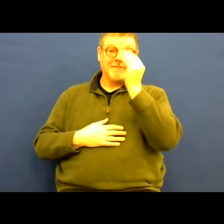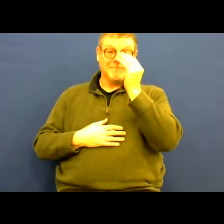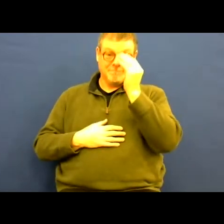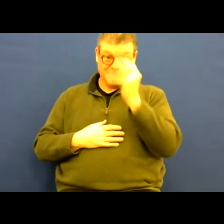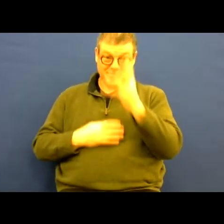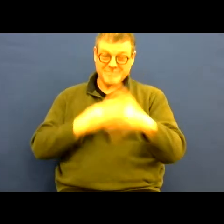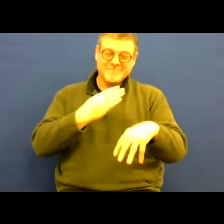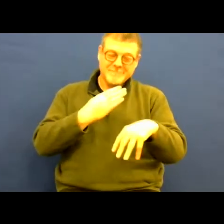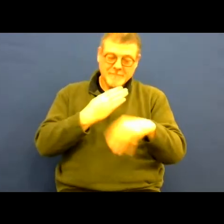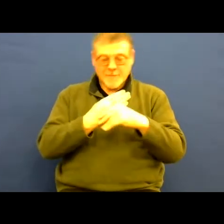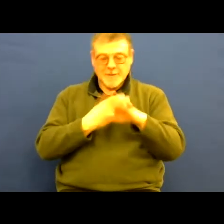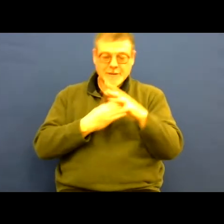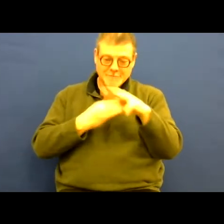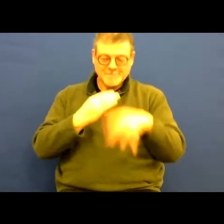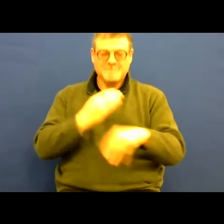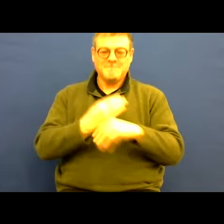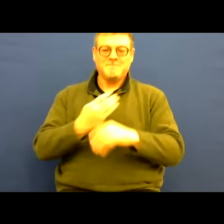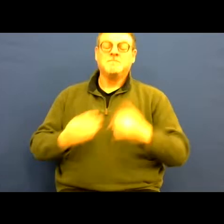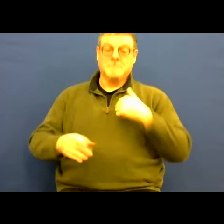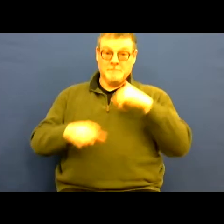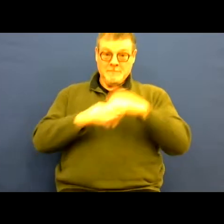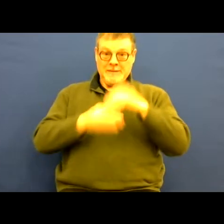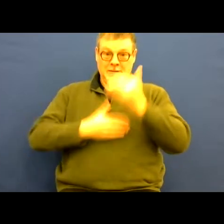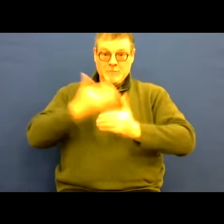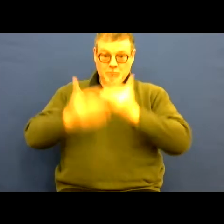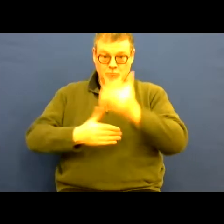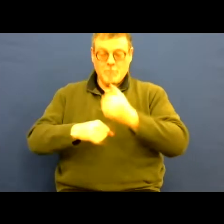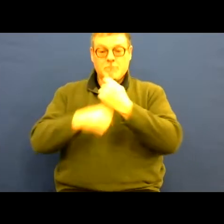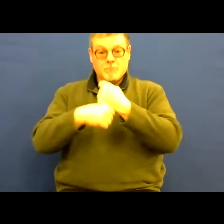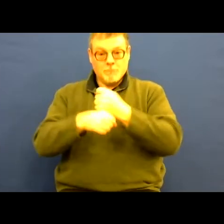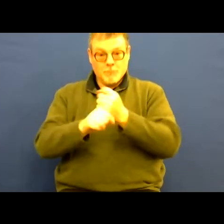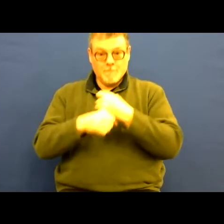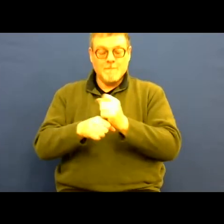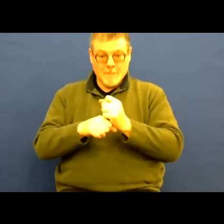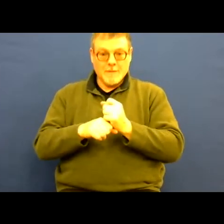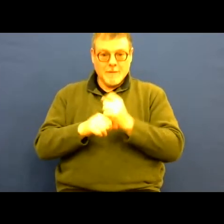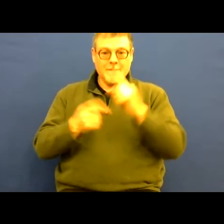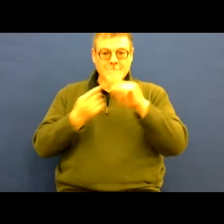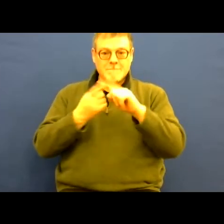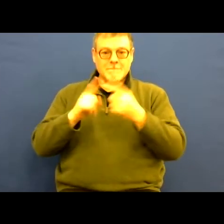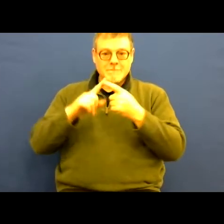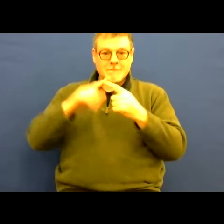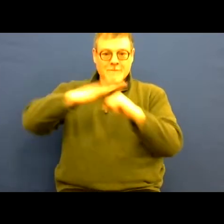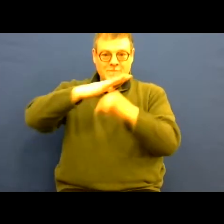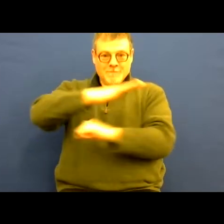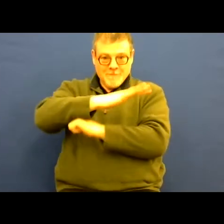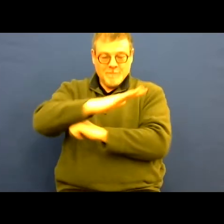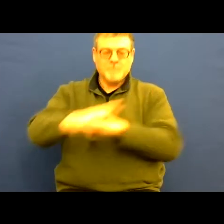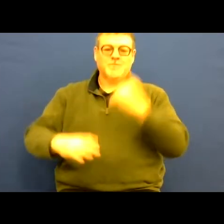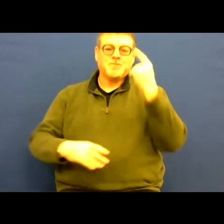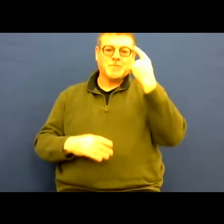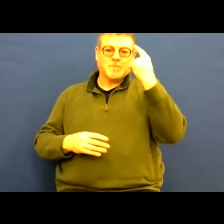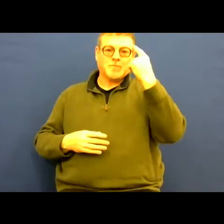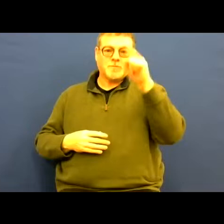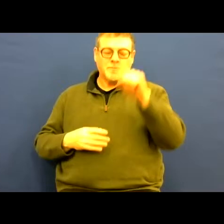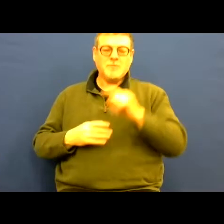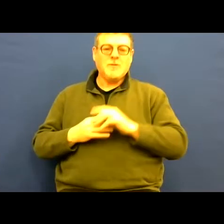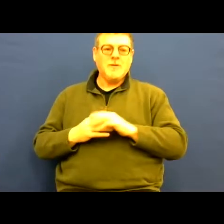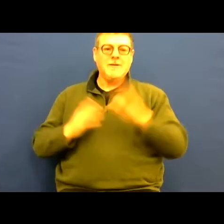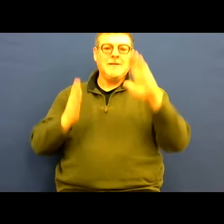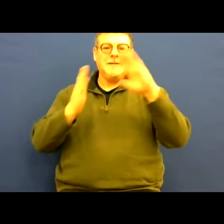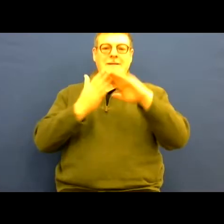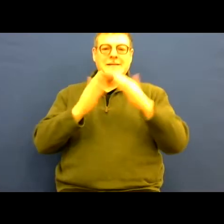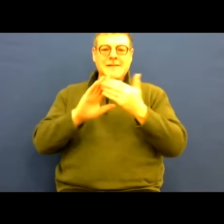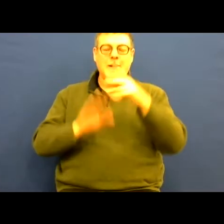tangentially related, we are in the process of creating a essentially Friends and Foundation for